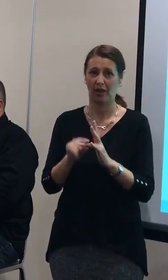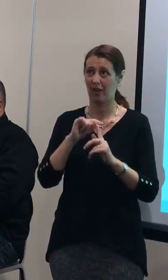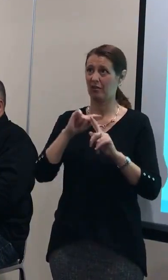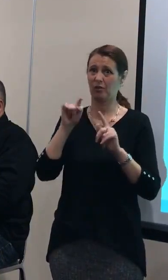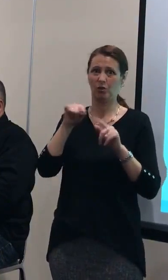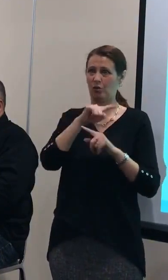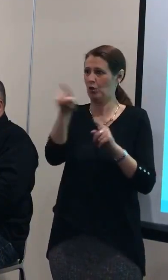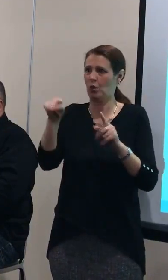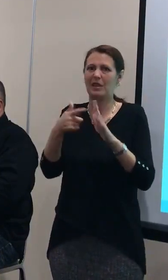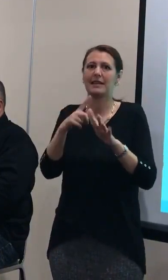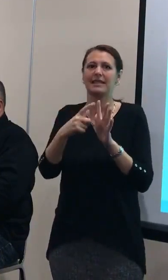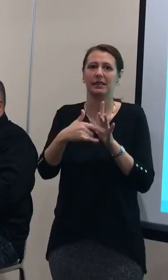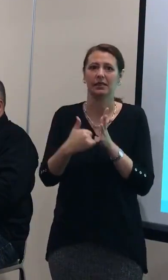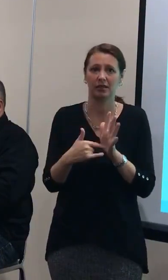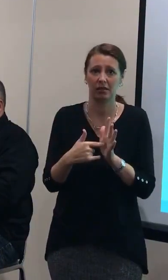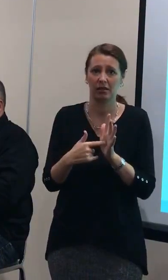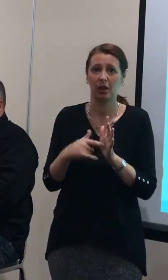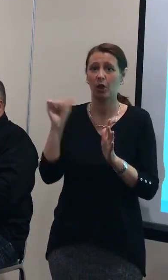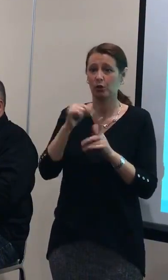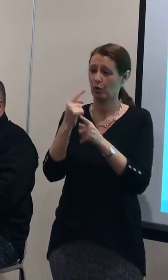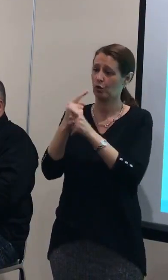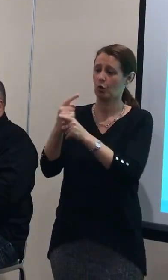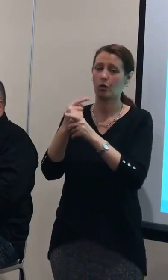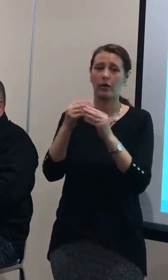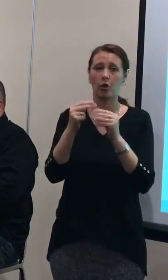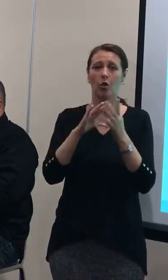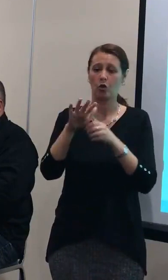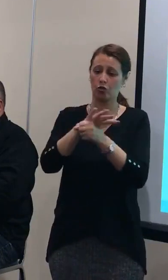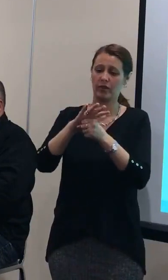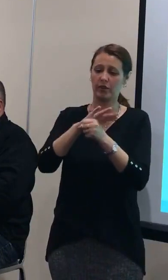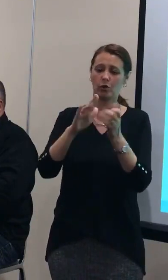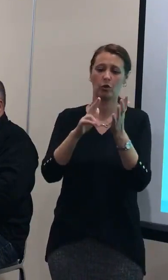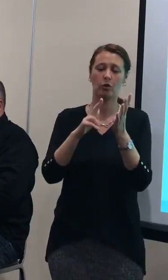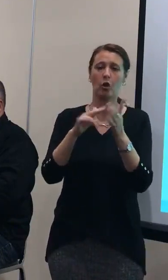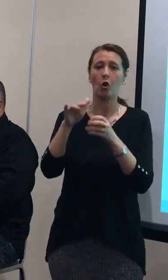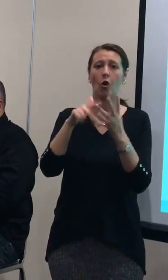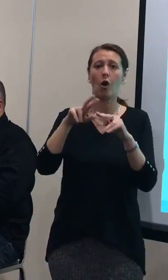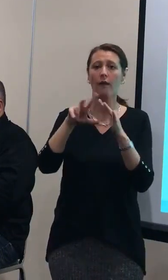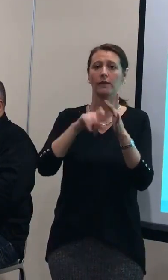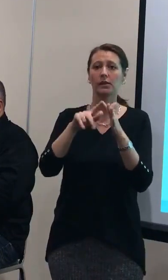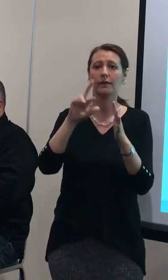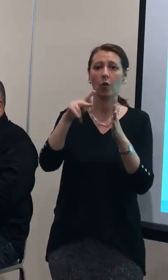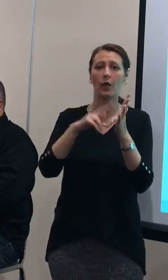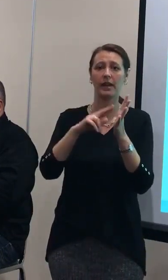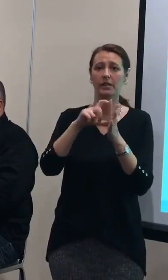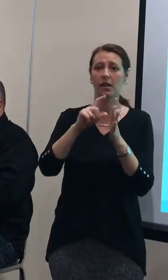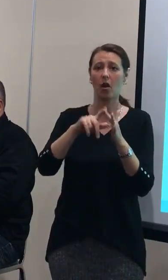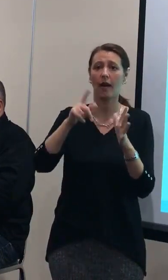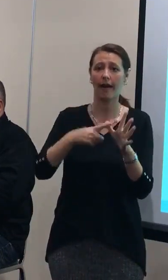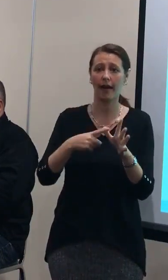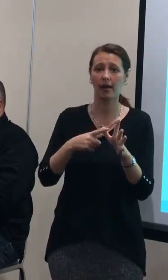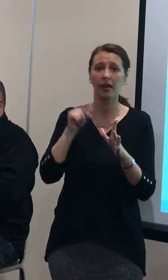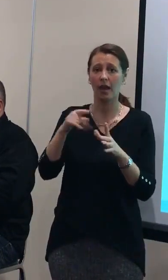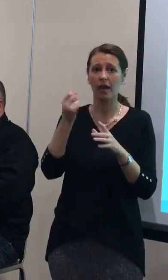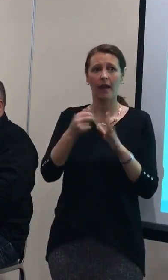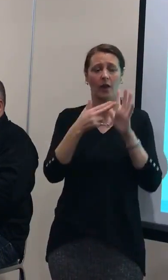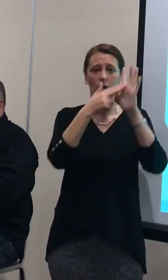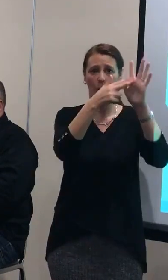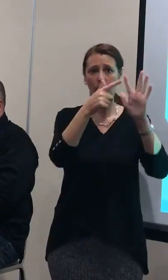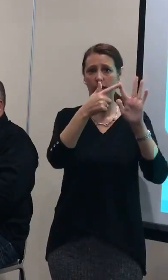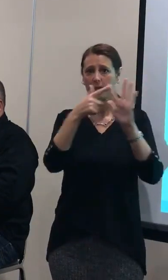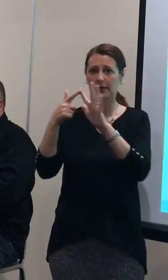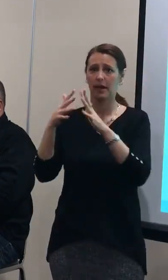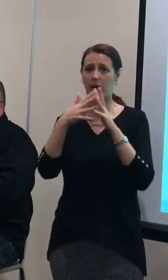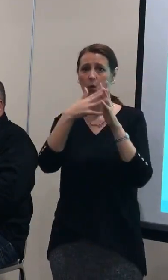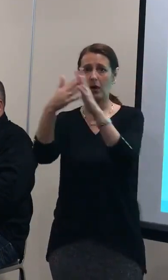exist. I would recommend that you speak with your local NDIA regional office. They have regional offices in the north, the east and the